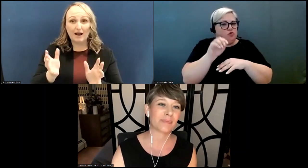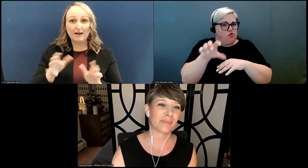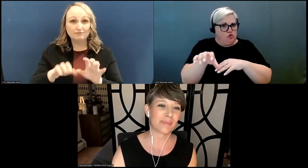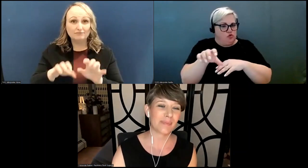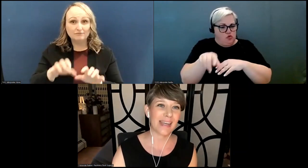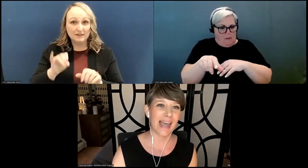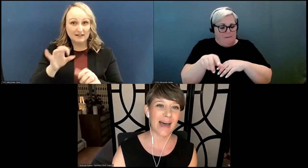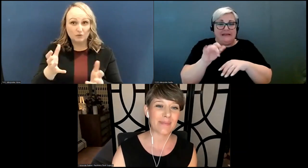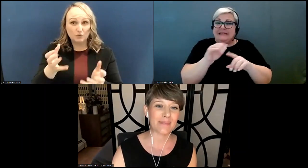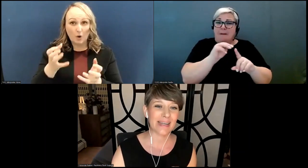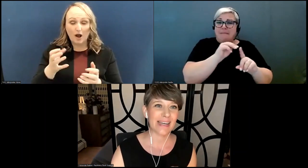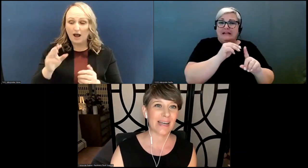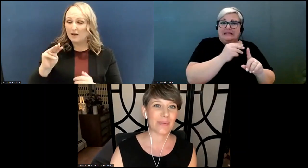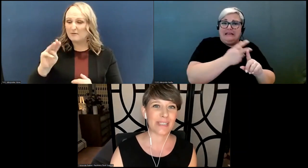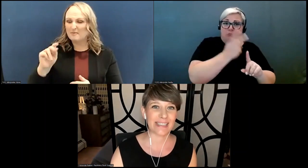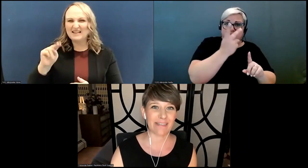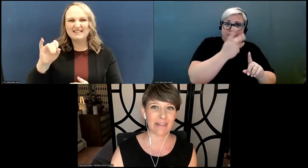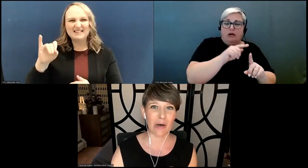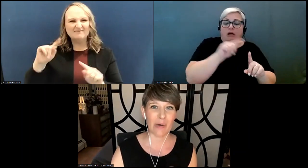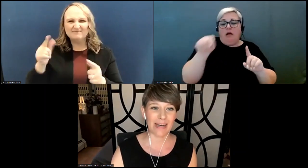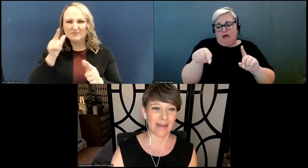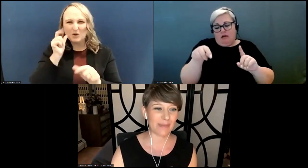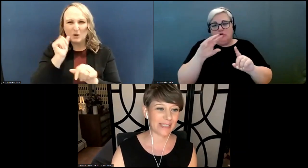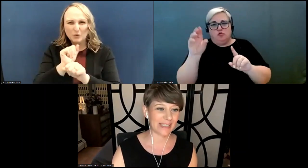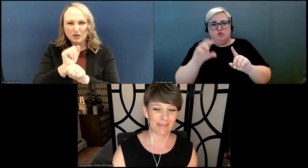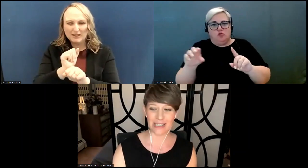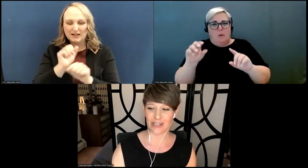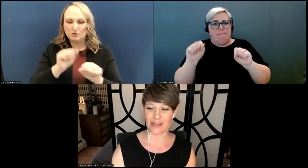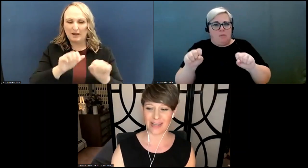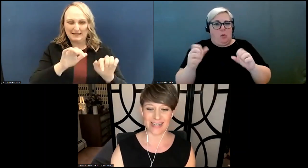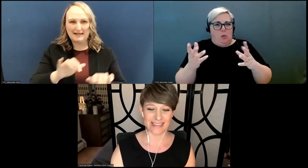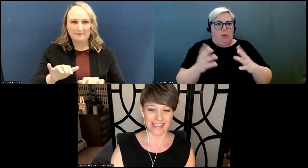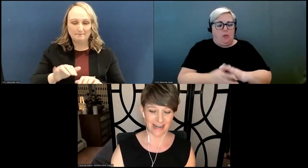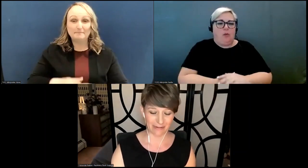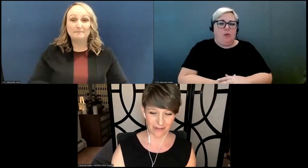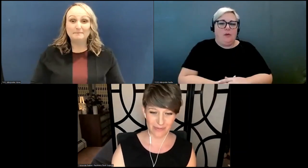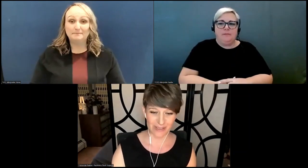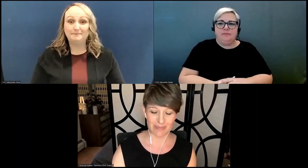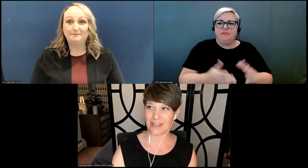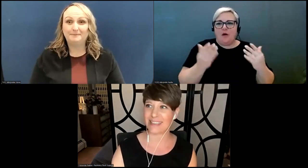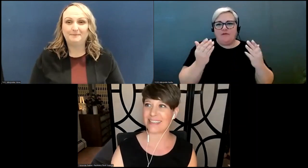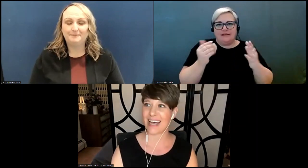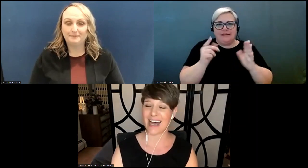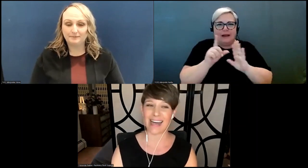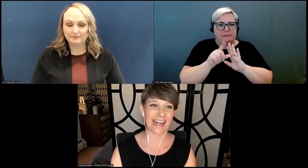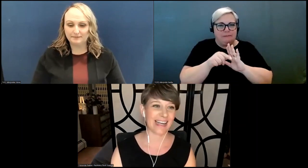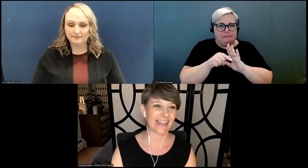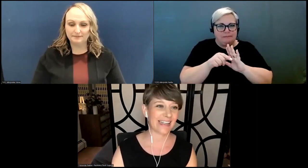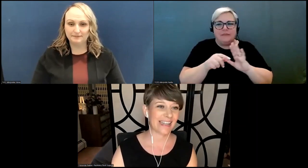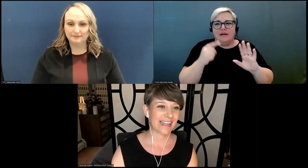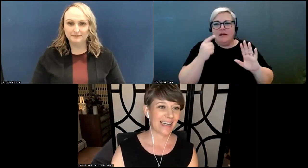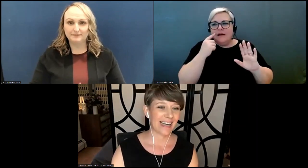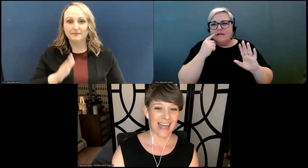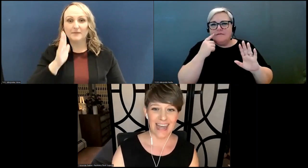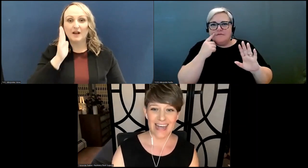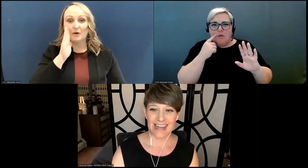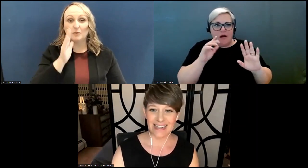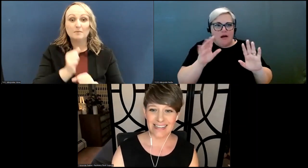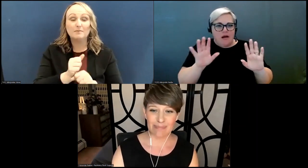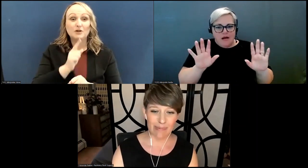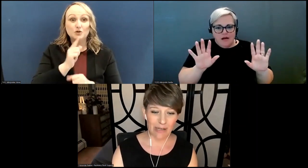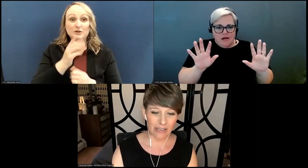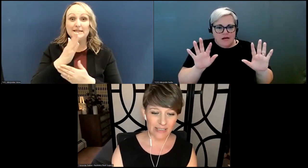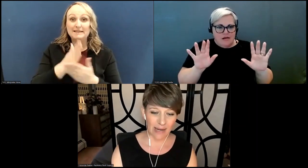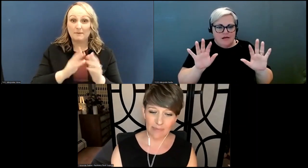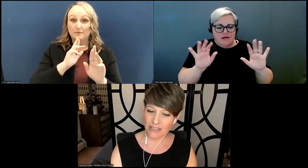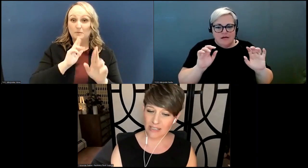you. We'll just give a moment. I'm just going to make sure that I see a few responses adding in.